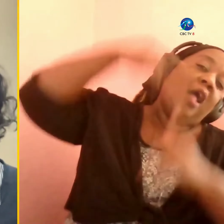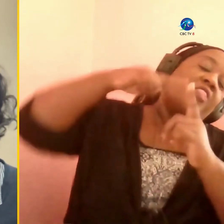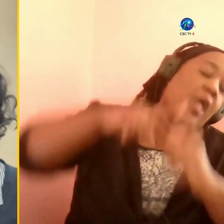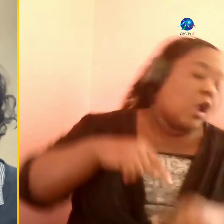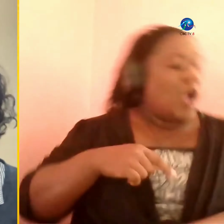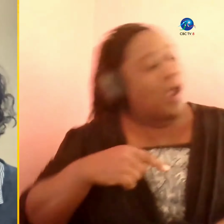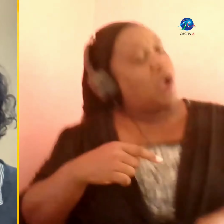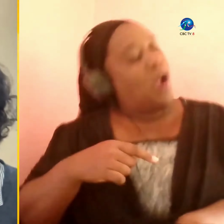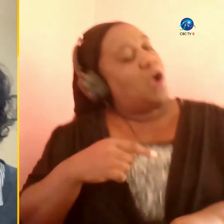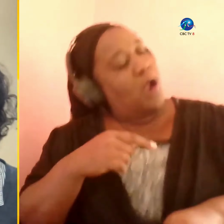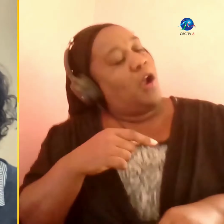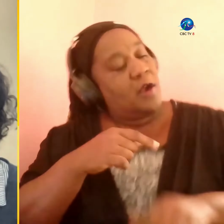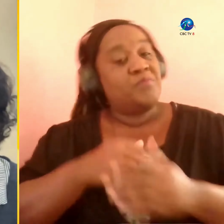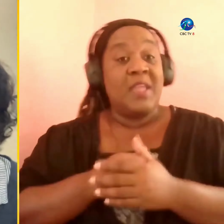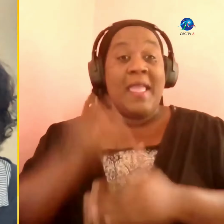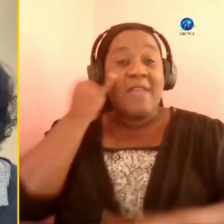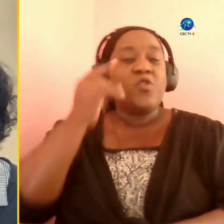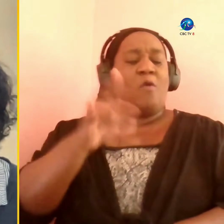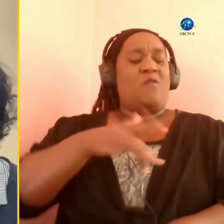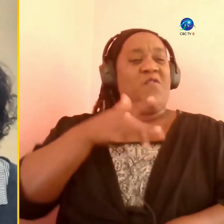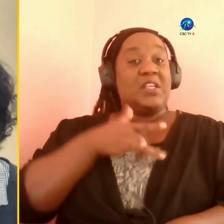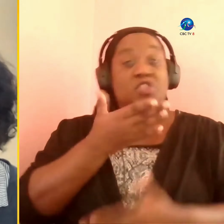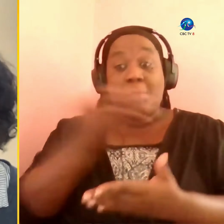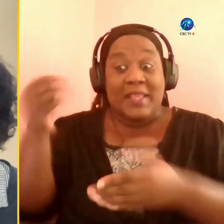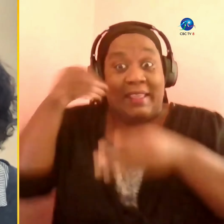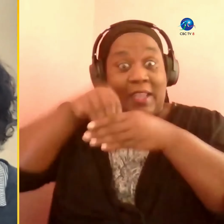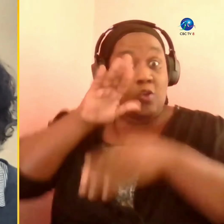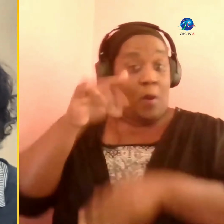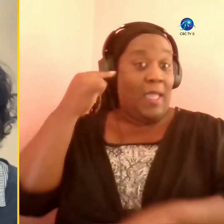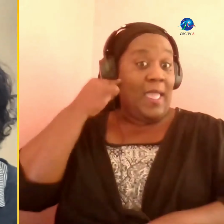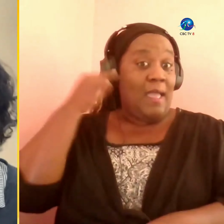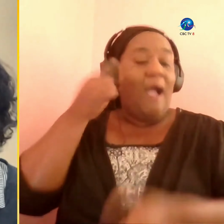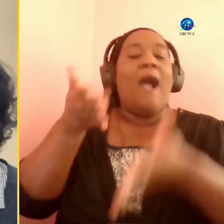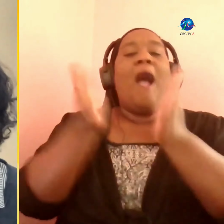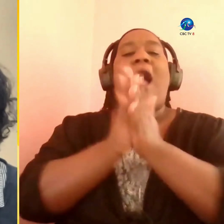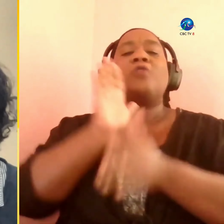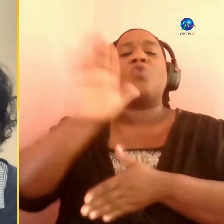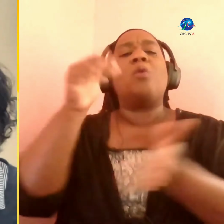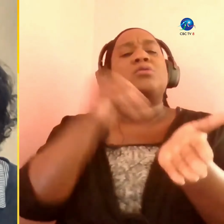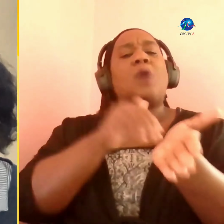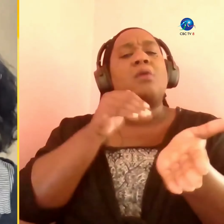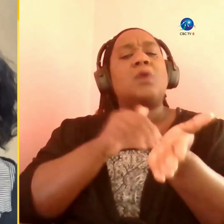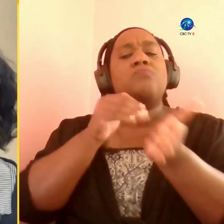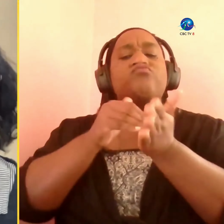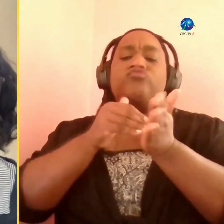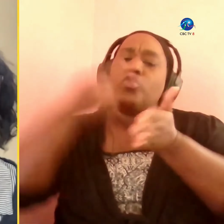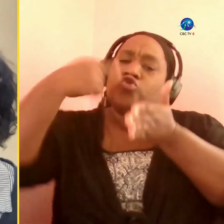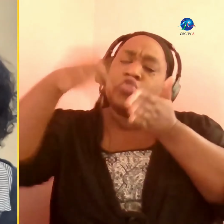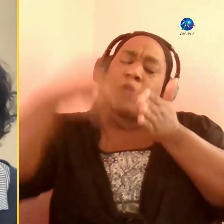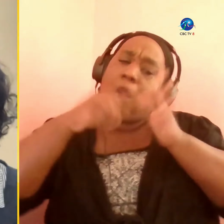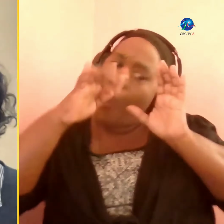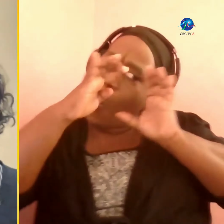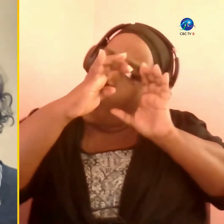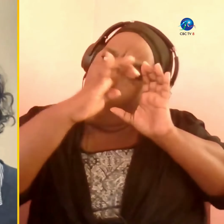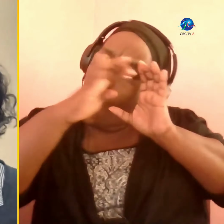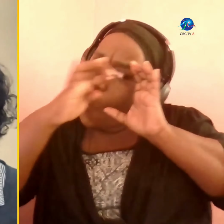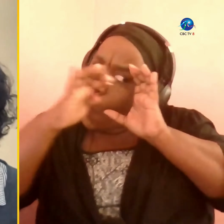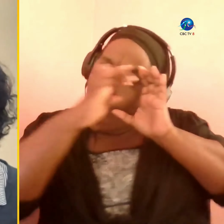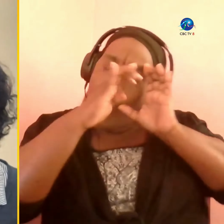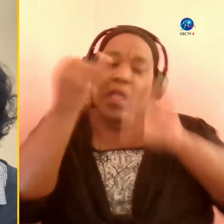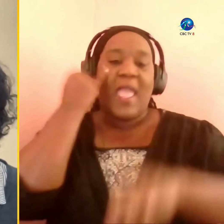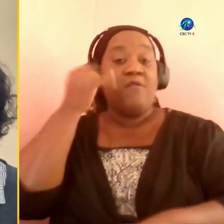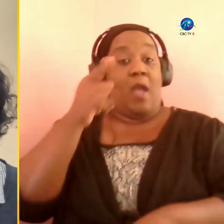feel that there's something in there, ask your, your GP or somebody to take a look in there and see if there's actually a wax buildup.